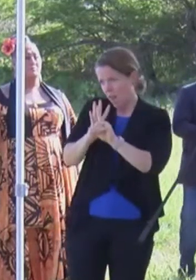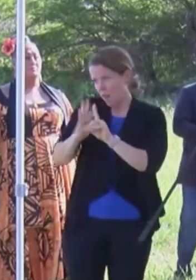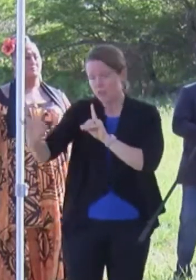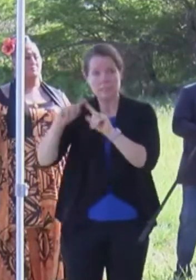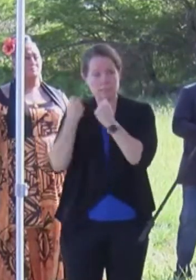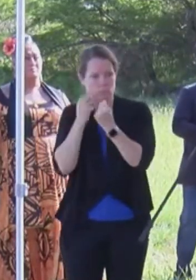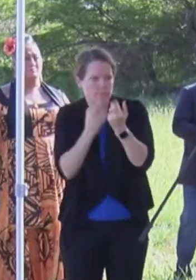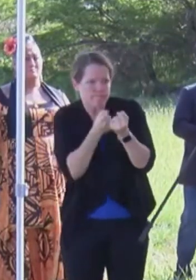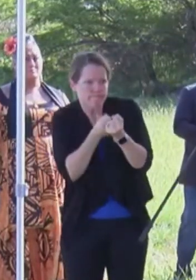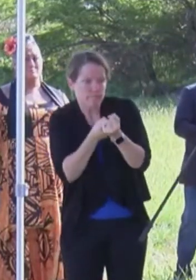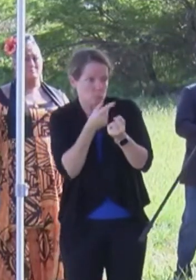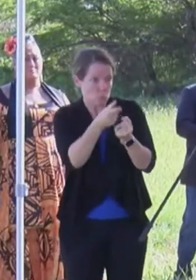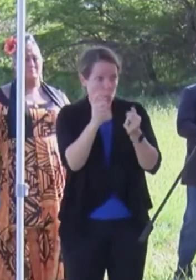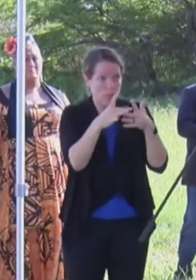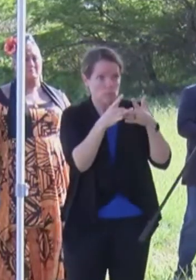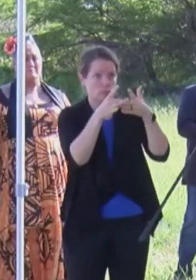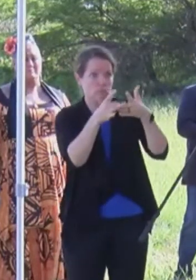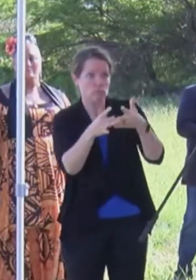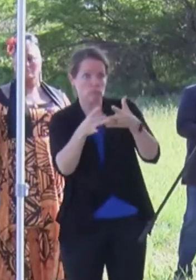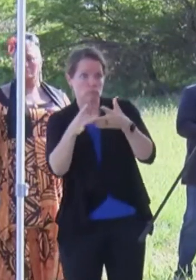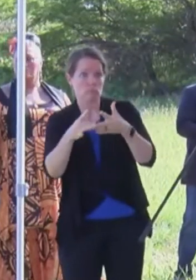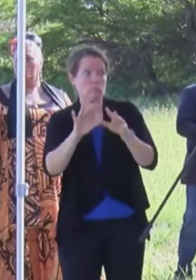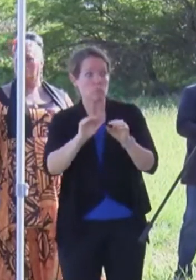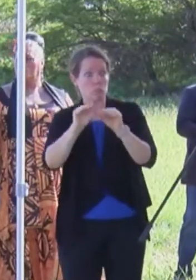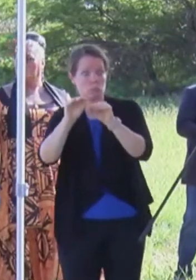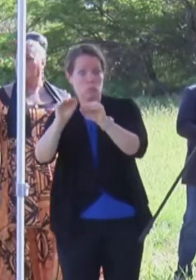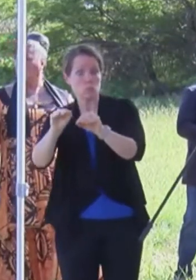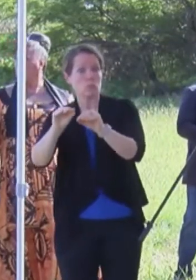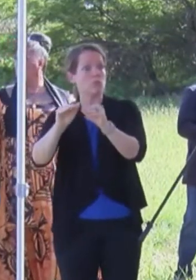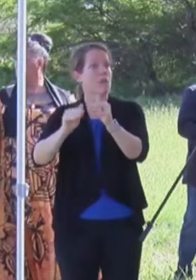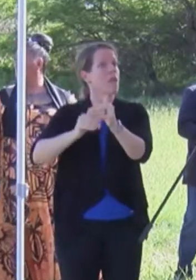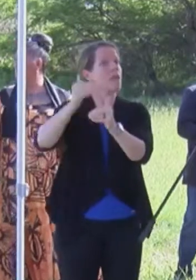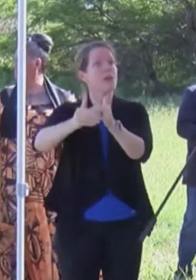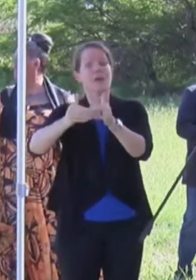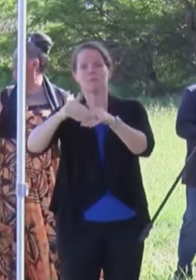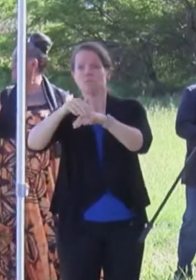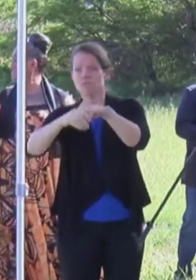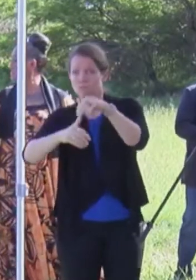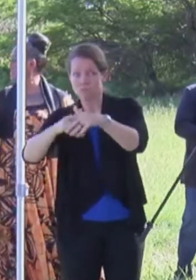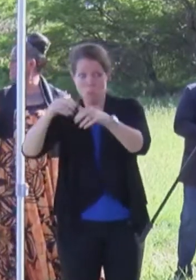individual and make sure that they're comfortable moving into their next chapter. Thank you.